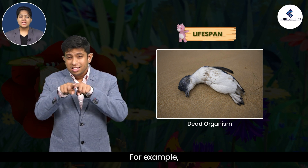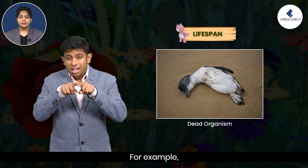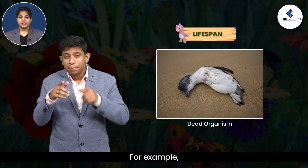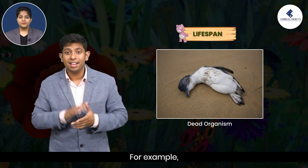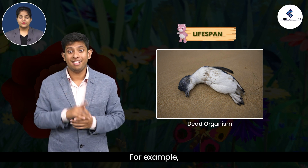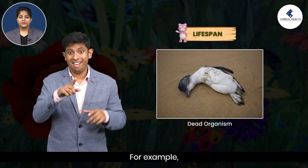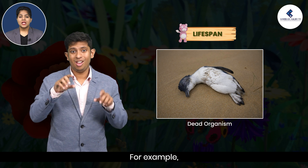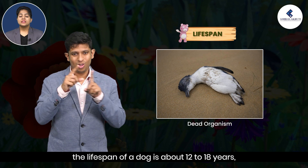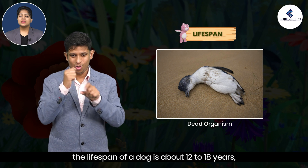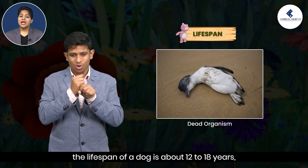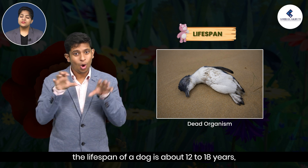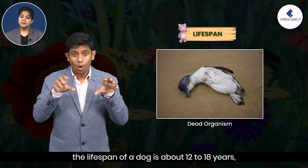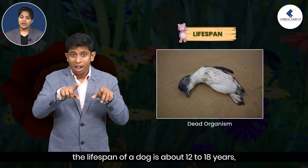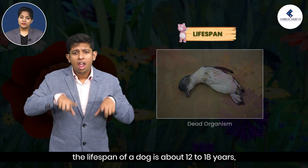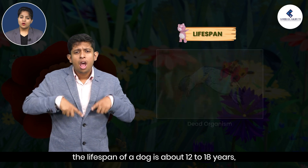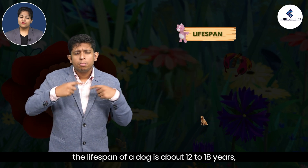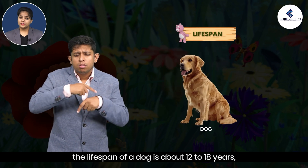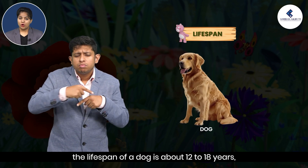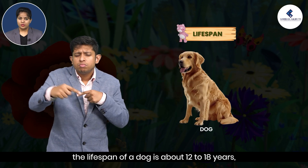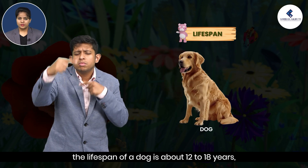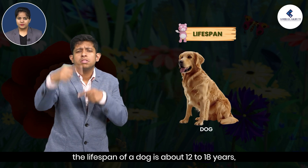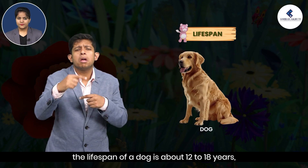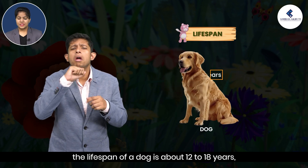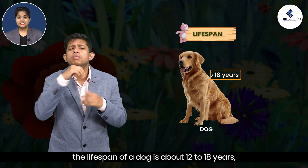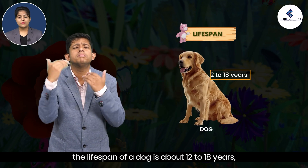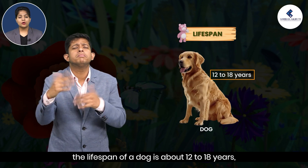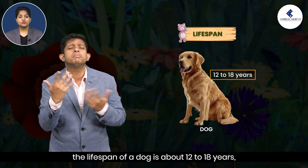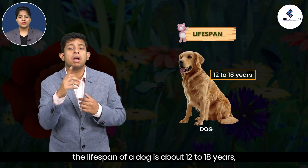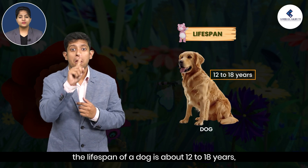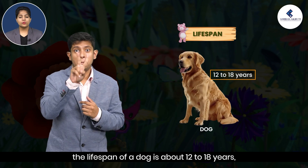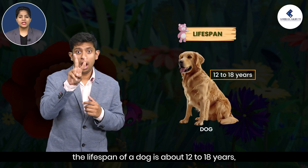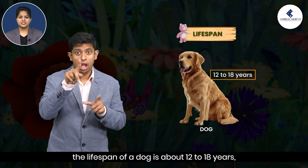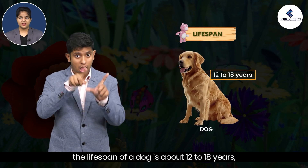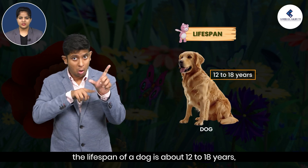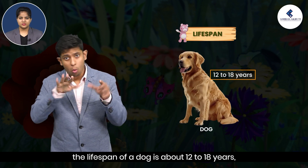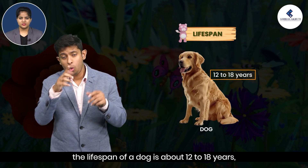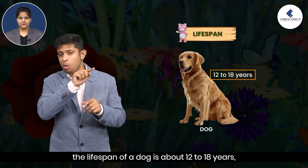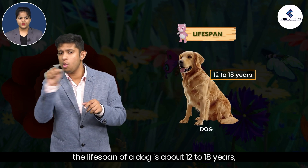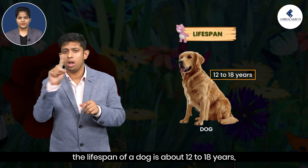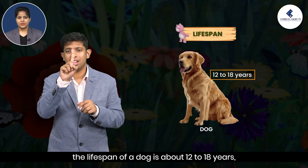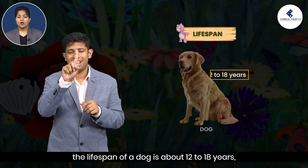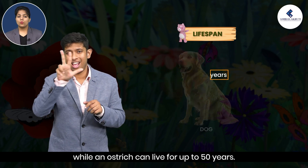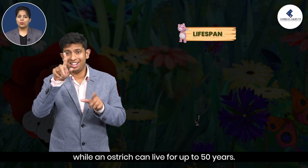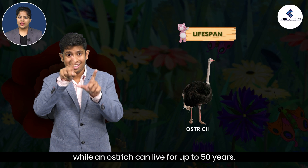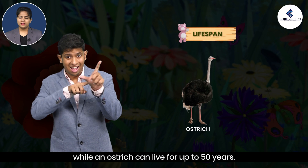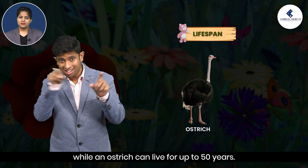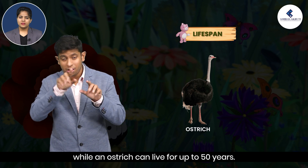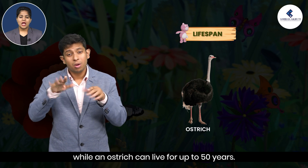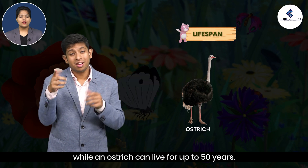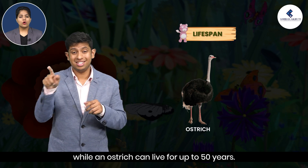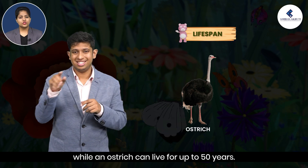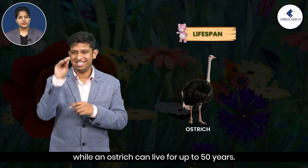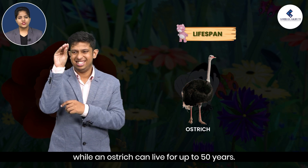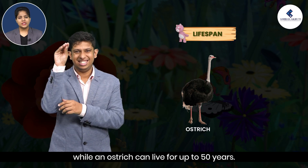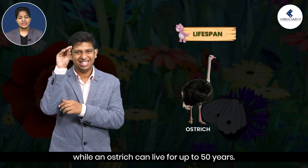For example, the lifespan of a dog is about 12 to 18 years, while